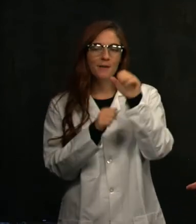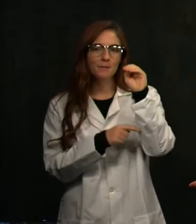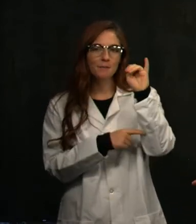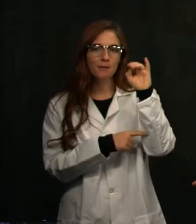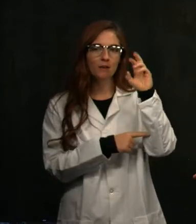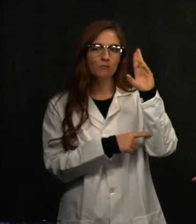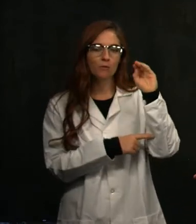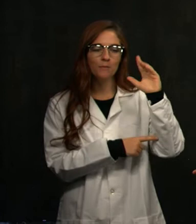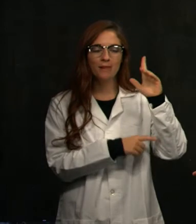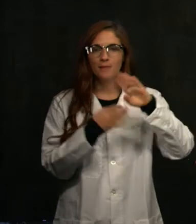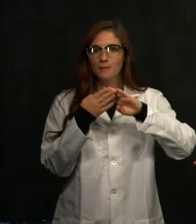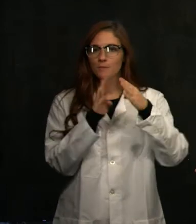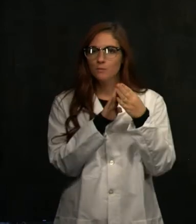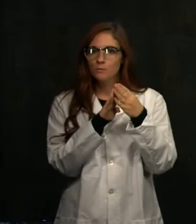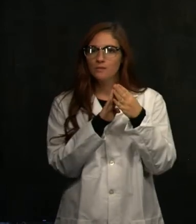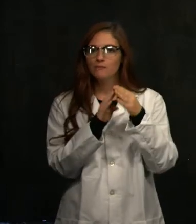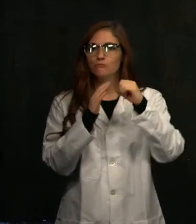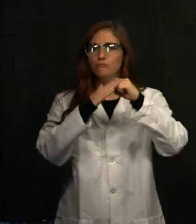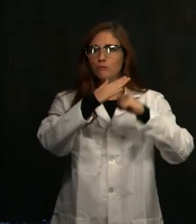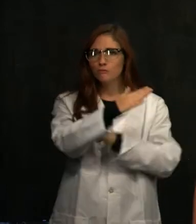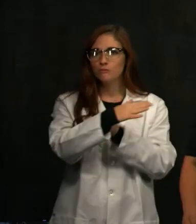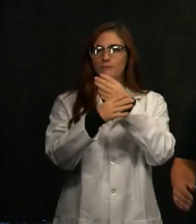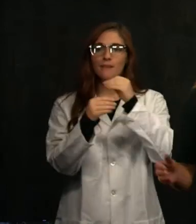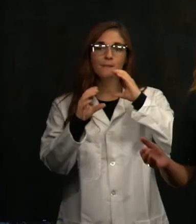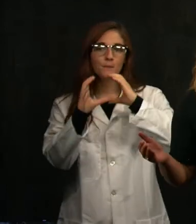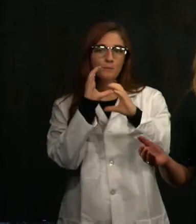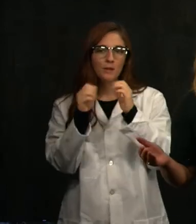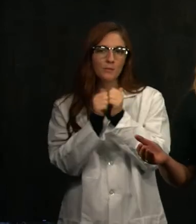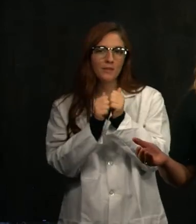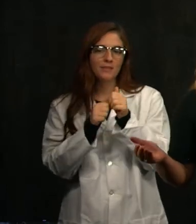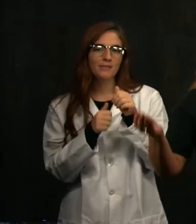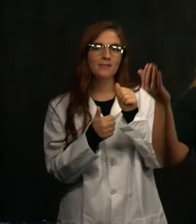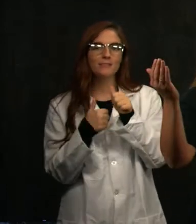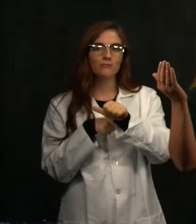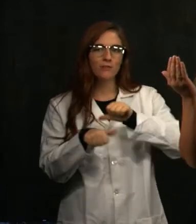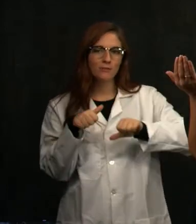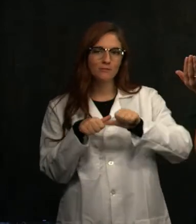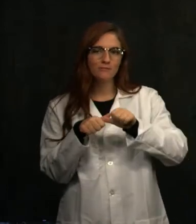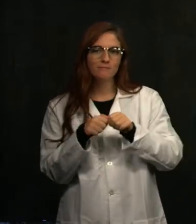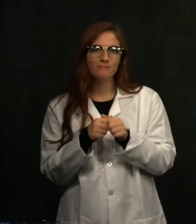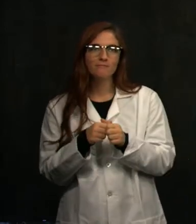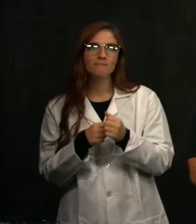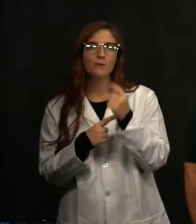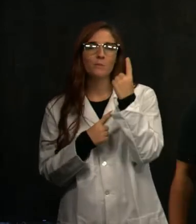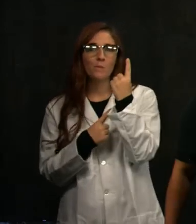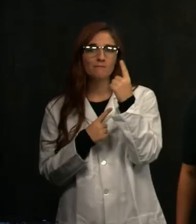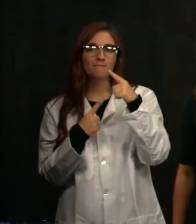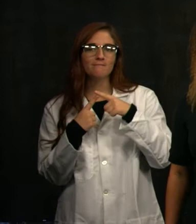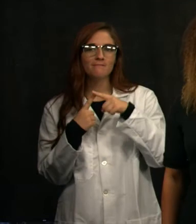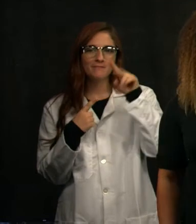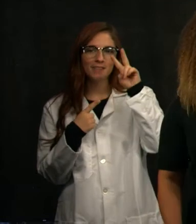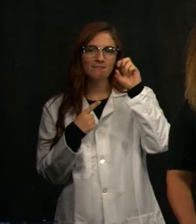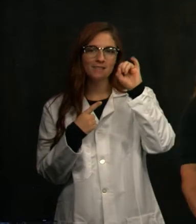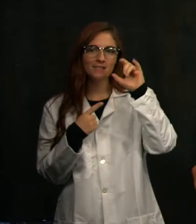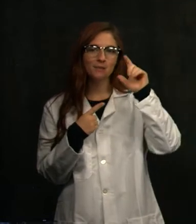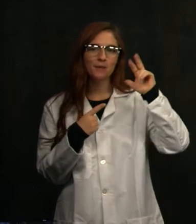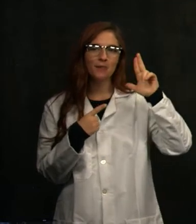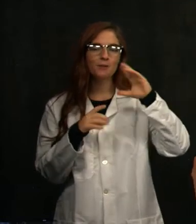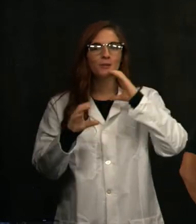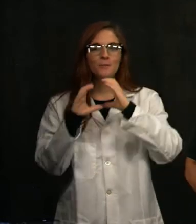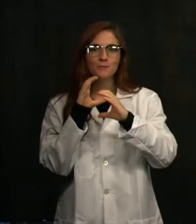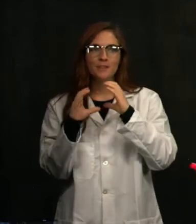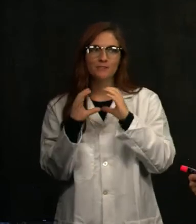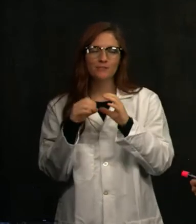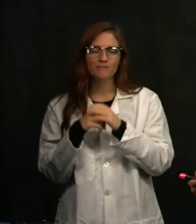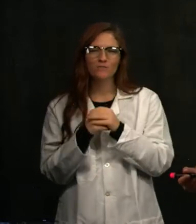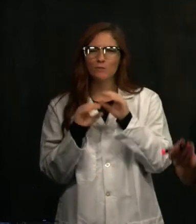are structured and communicate with each other. One of the molecular mechanisms of this is vesicular communication. So, no